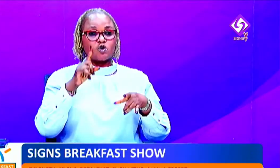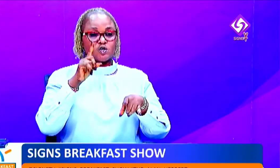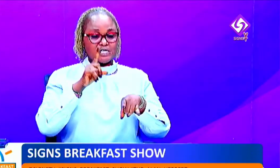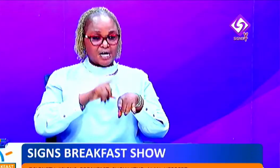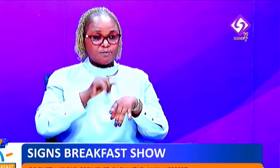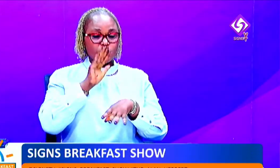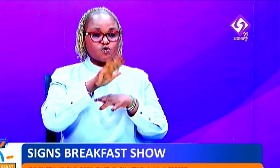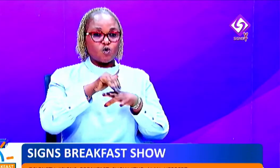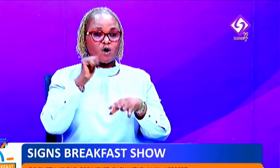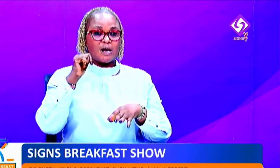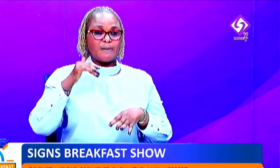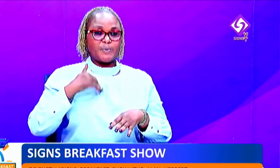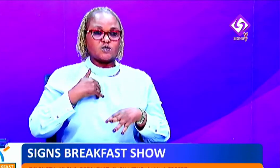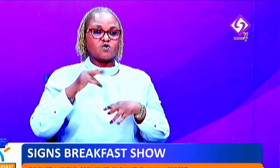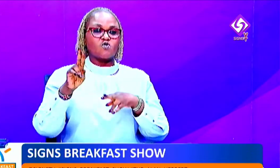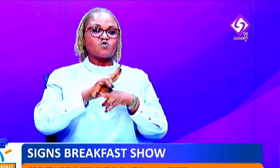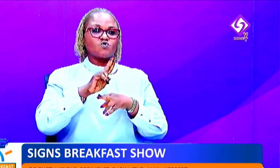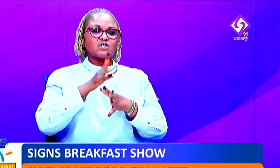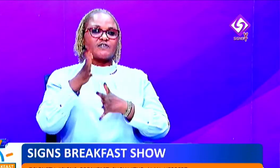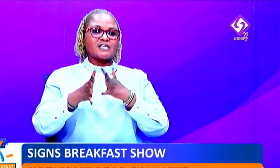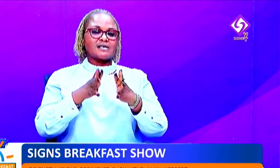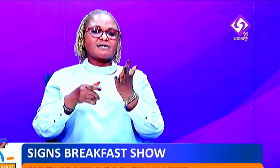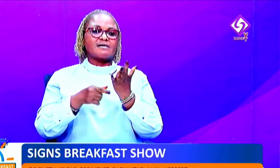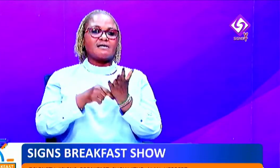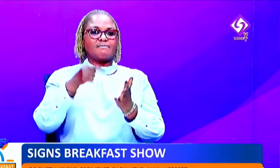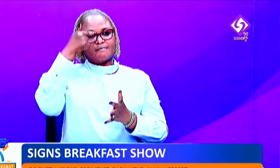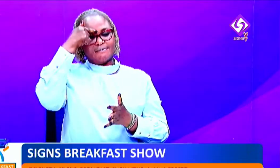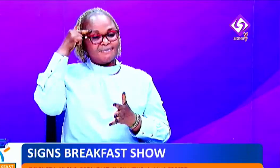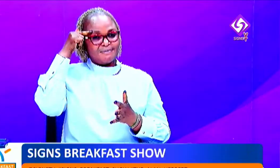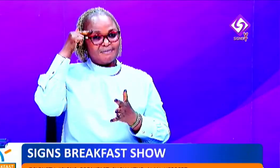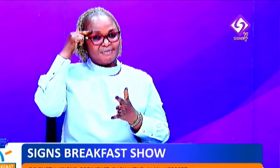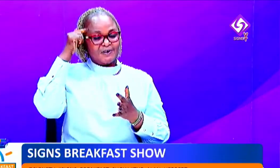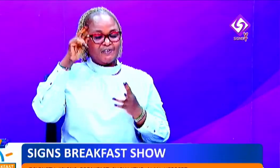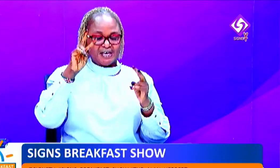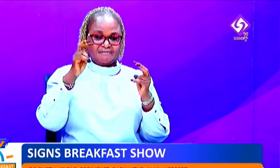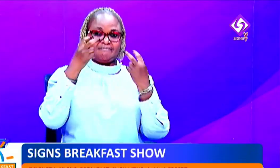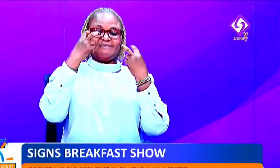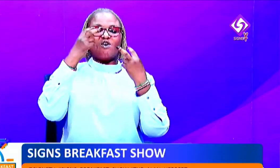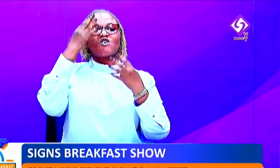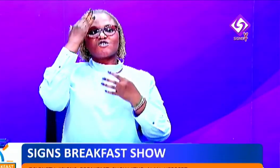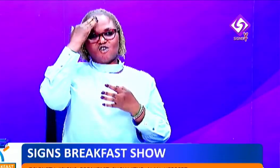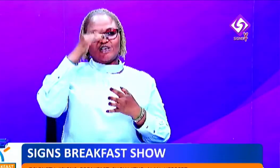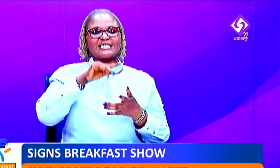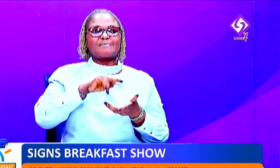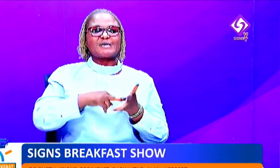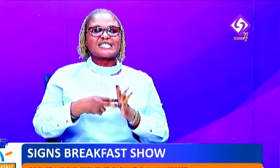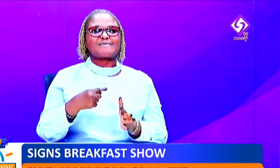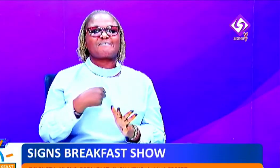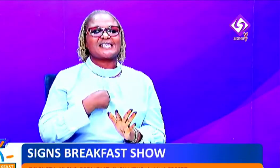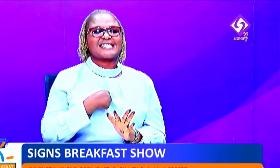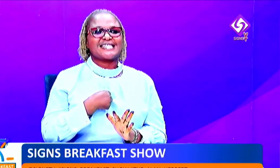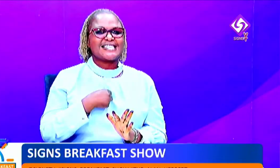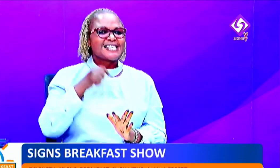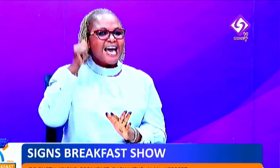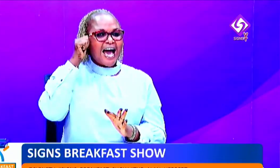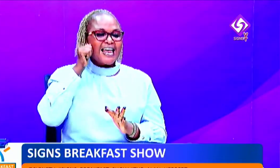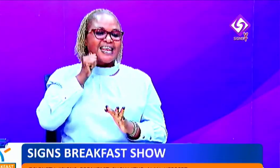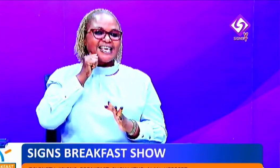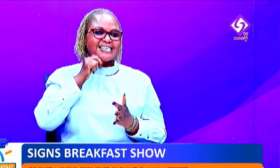use visual modes of communication. So my sign name is Aska. When you see me, you know that this is my sign name.